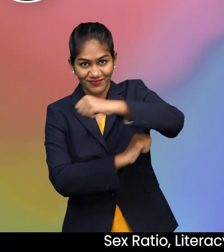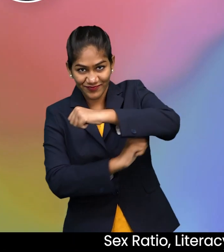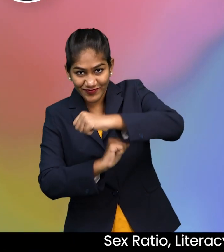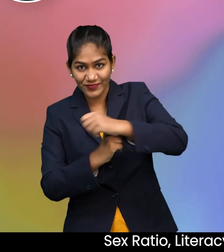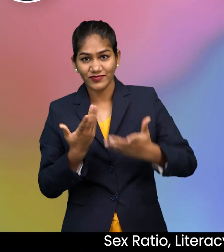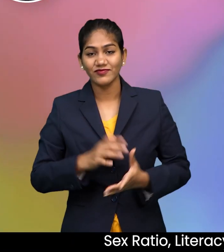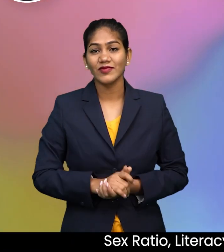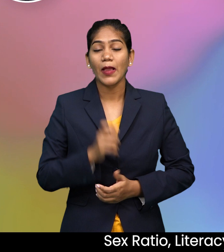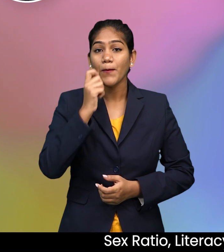sex ratio,